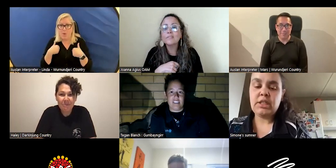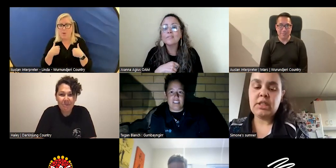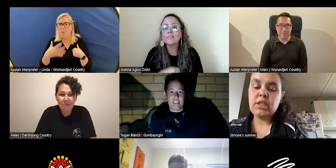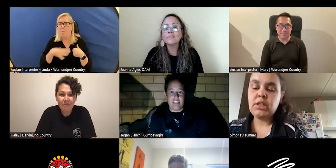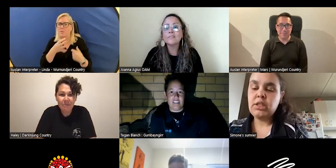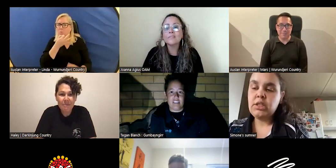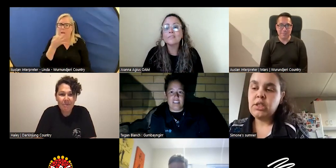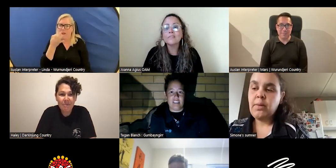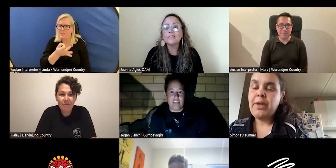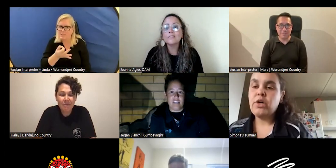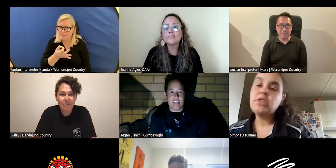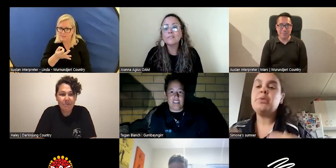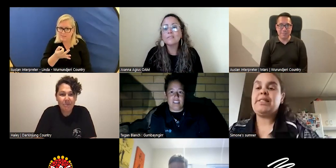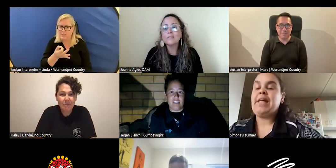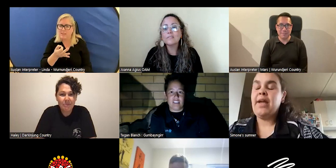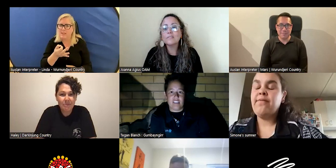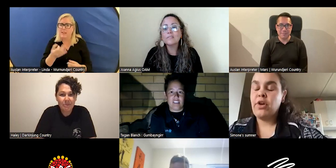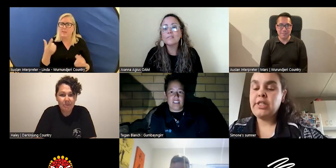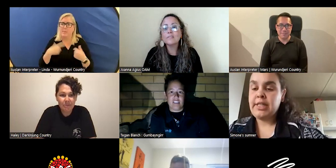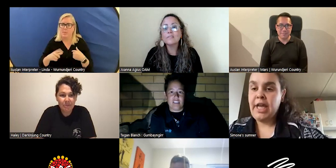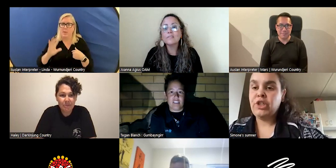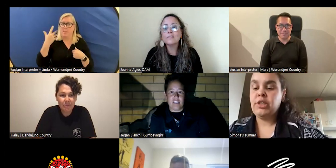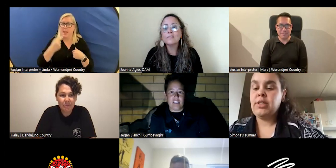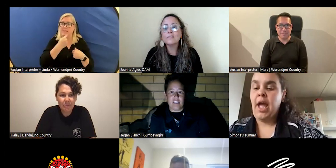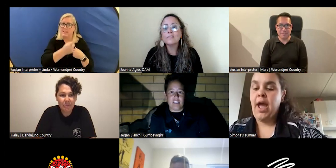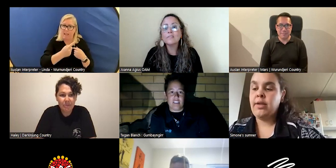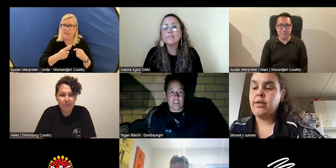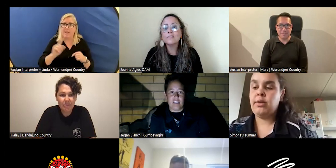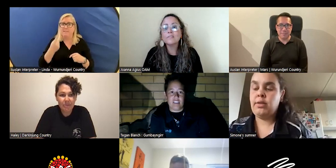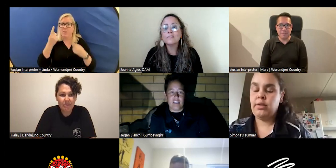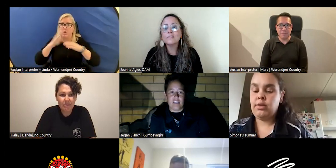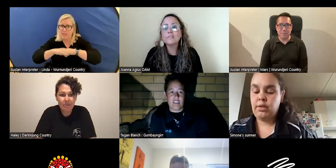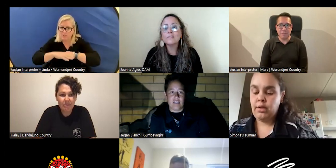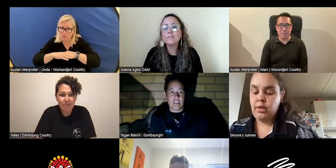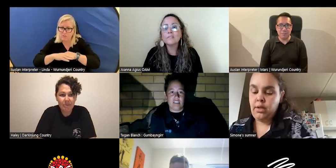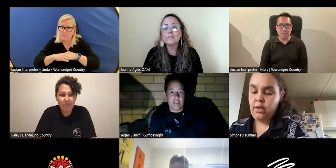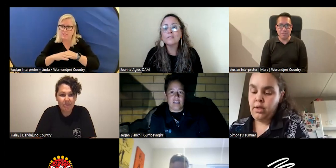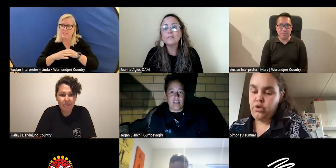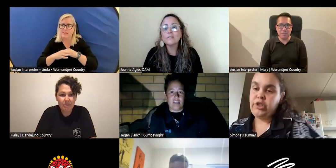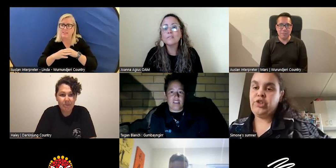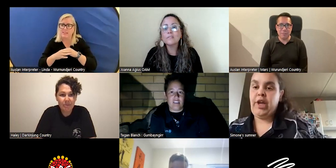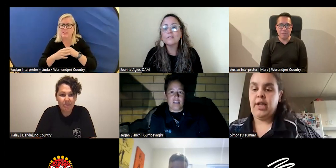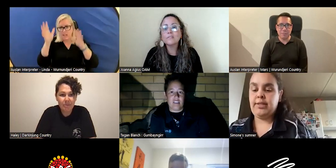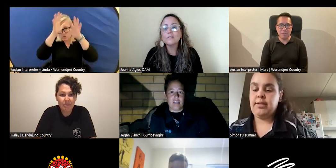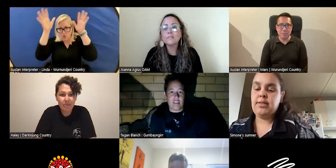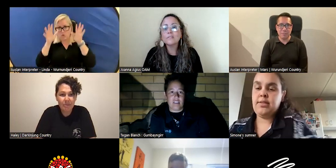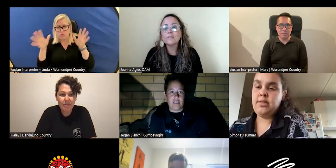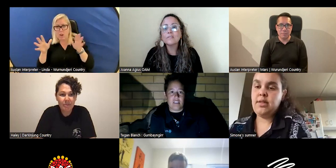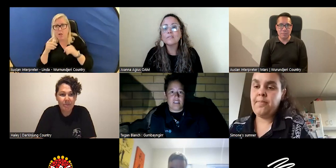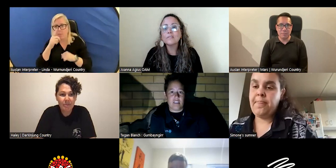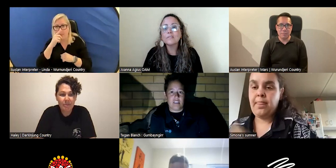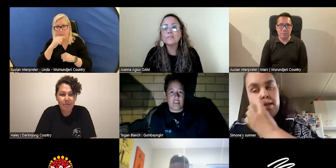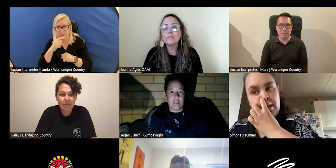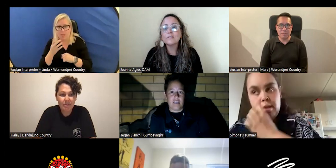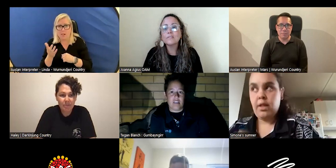ask, because we're saying First Nation and Torres Strait Islanders,